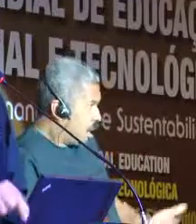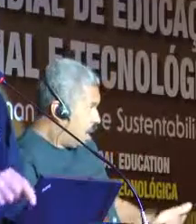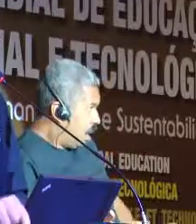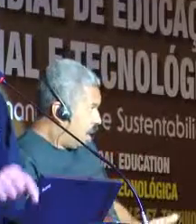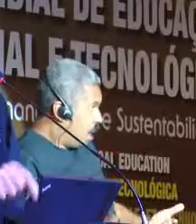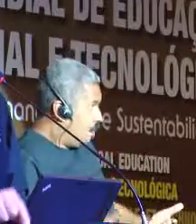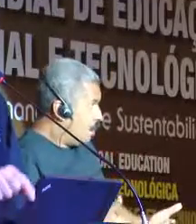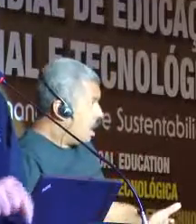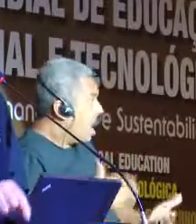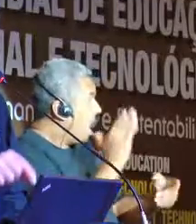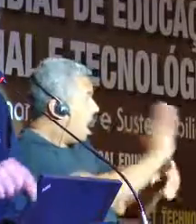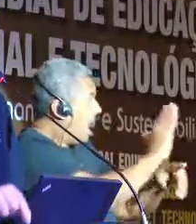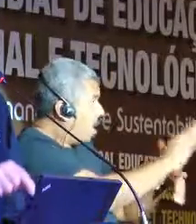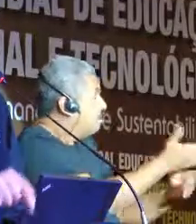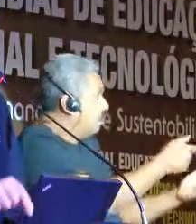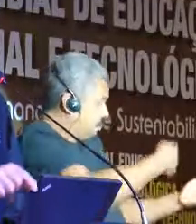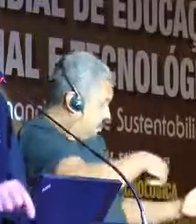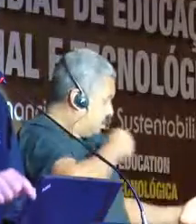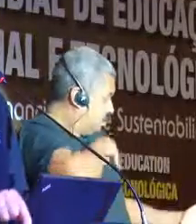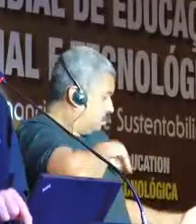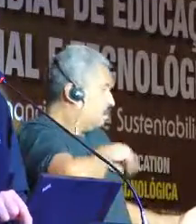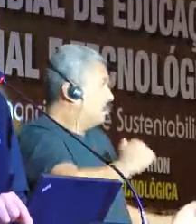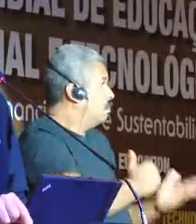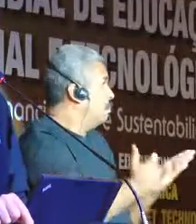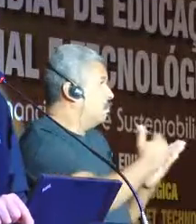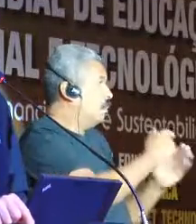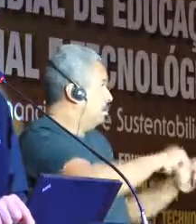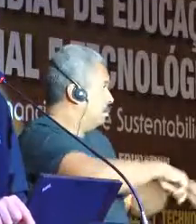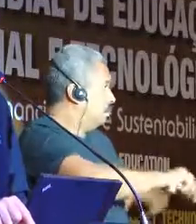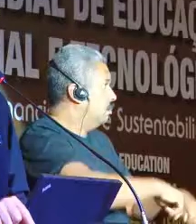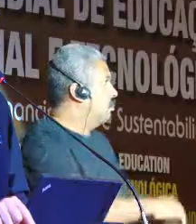You need to have the manufacturing in Brazil,